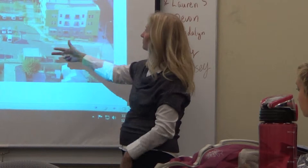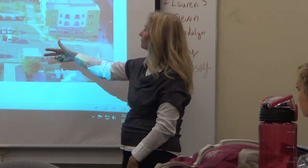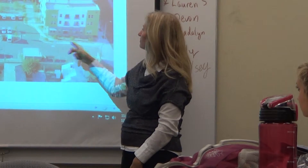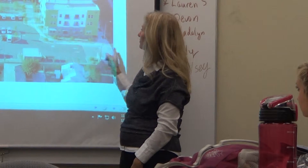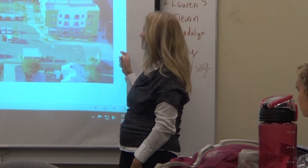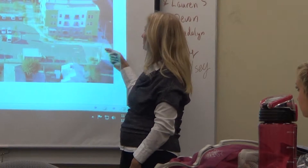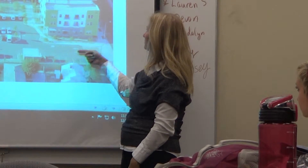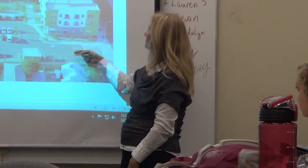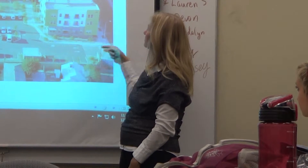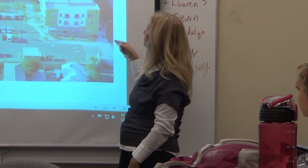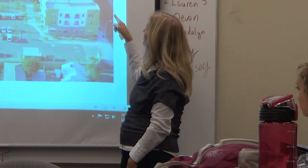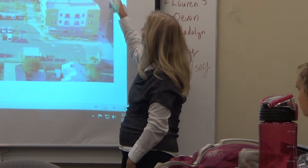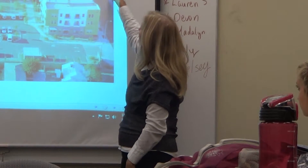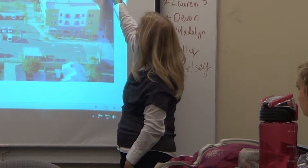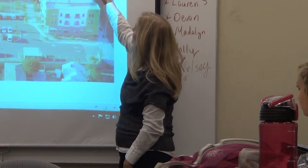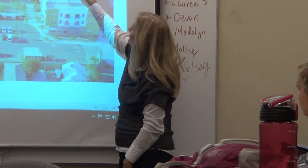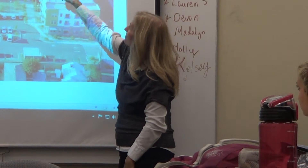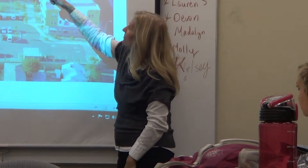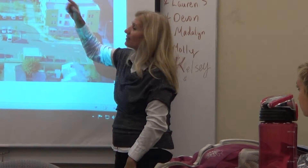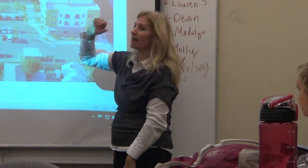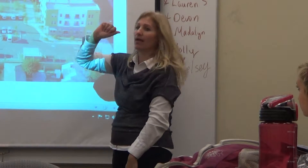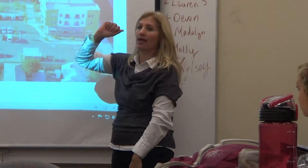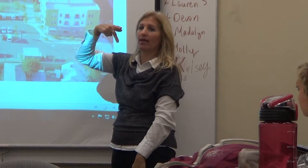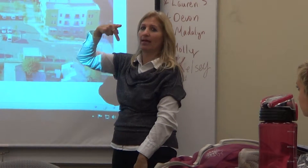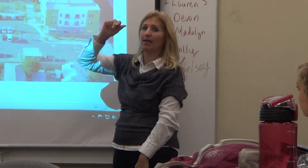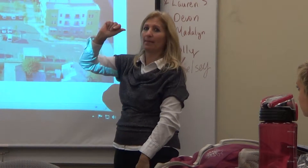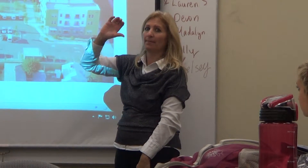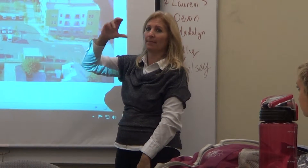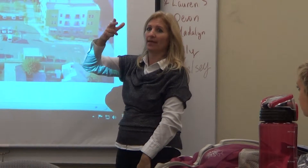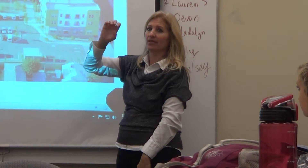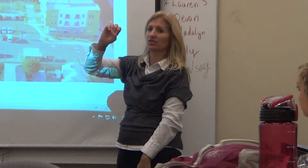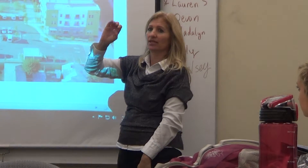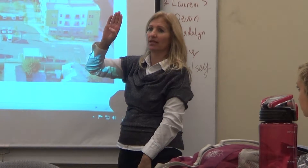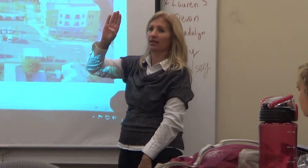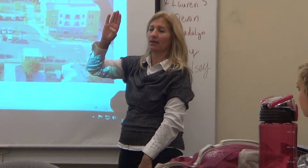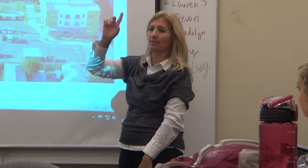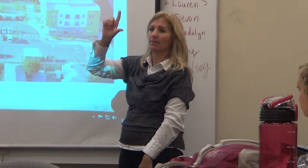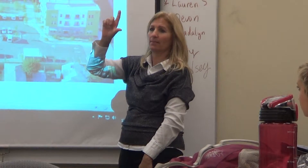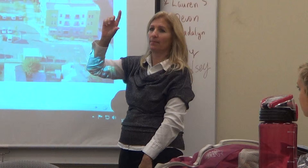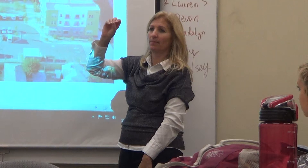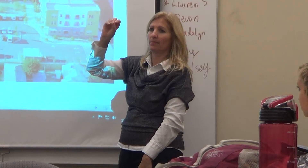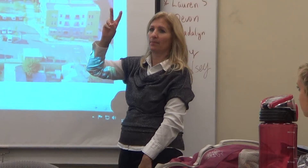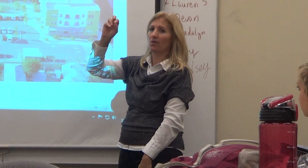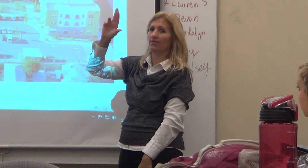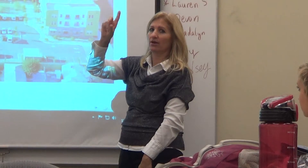So here's where you enter the parking lot. There's the main road, Apache Boulevard.